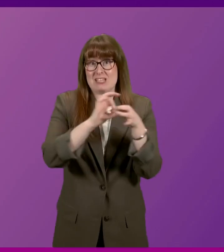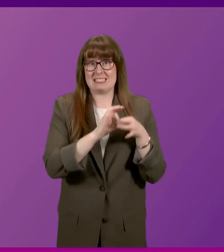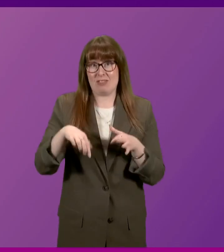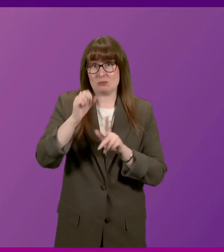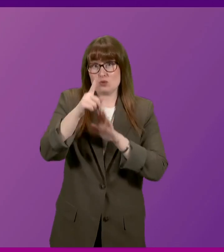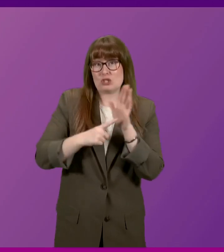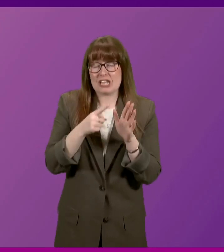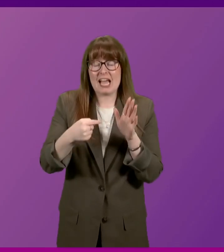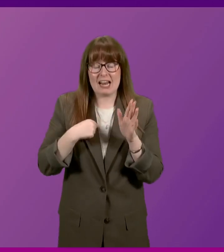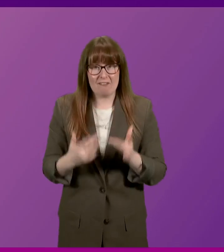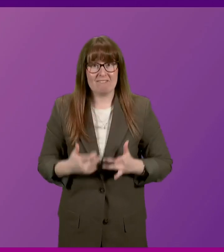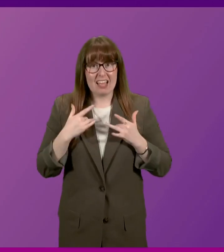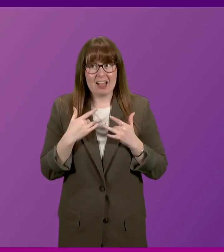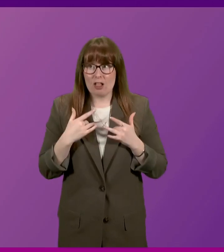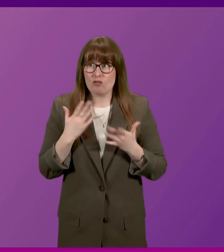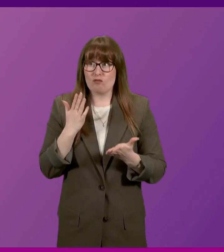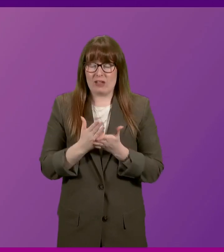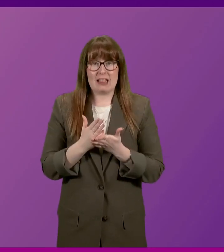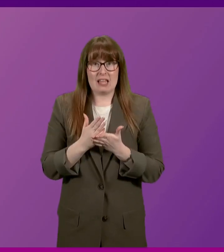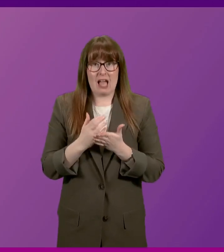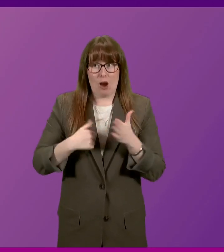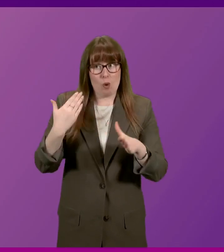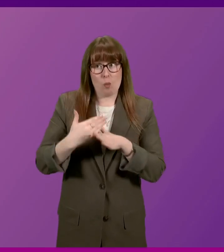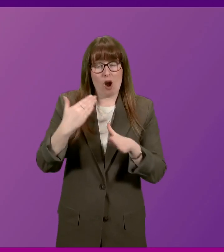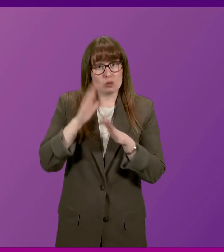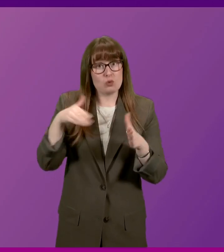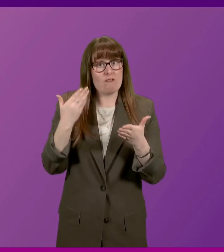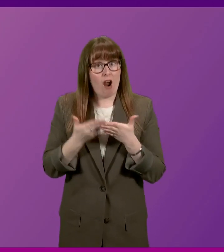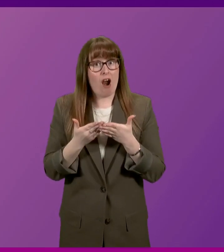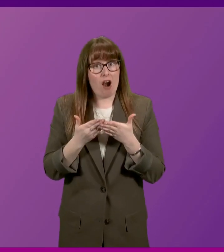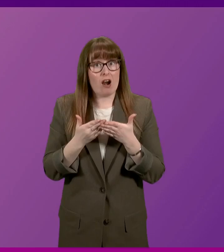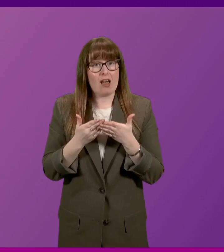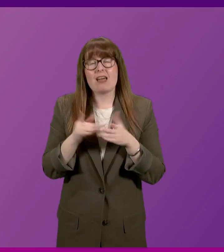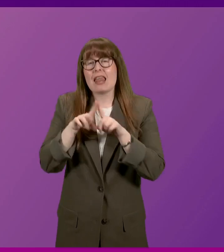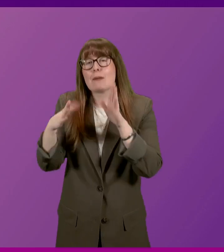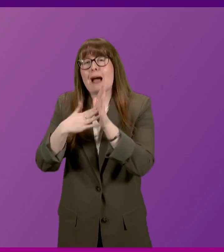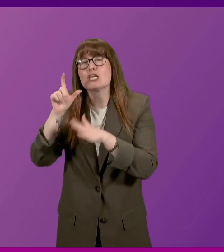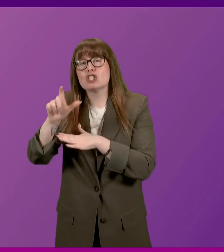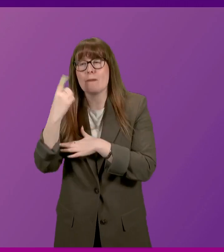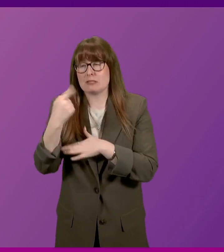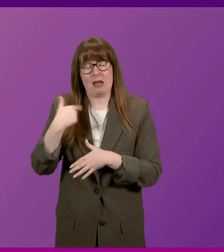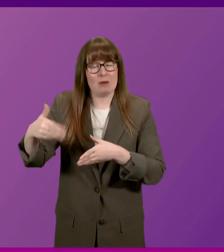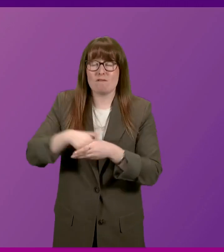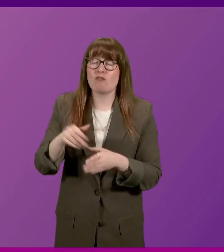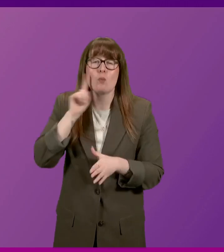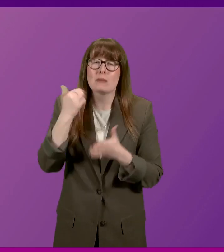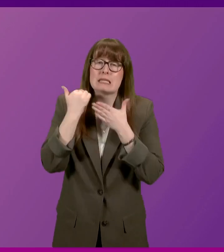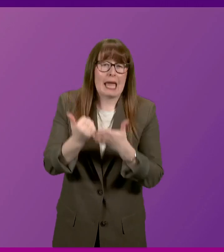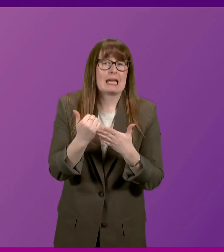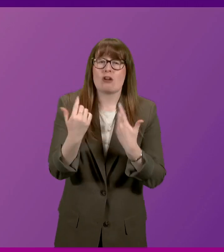know, we feel the exclusion of the work so far, as I'm sure, like Maggie Chapman, I've been involved in Women's Aid and